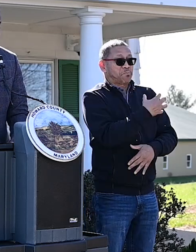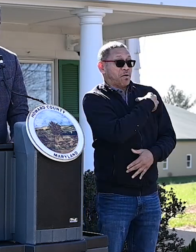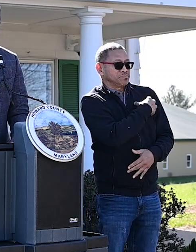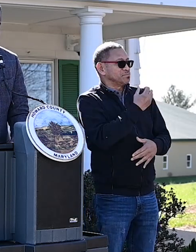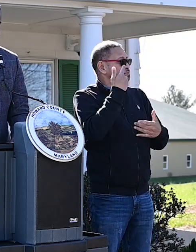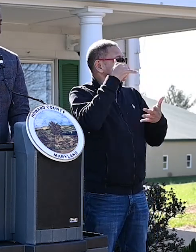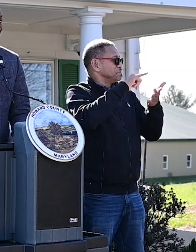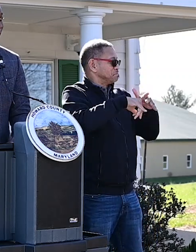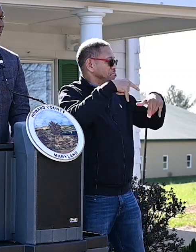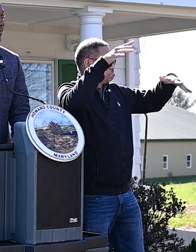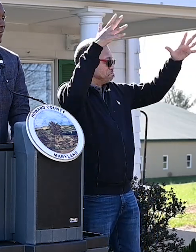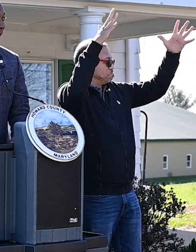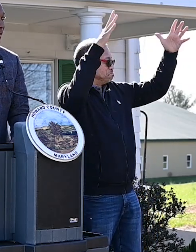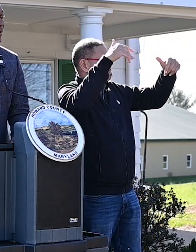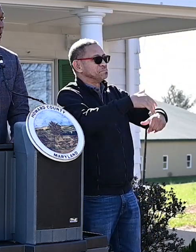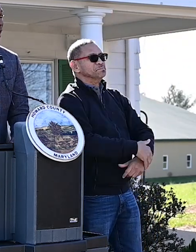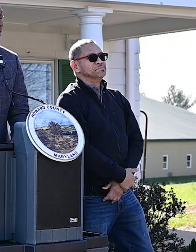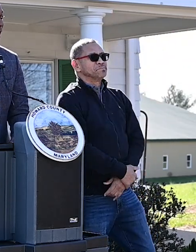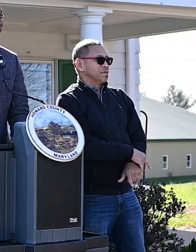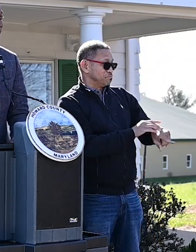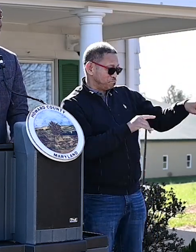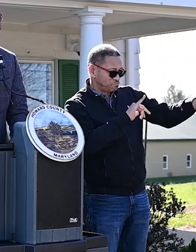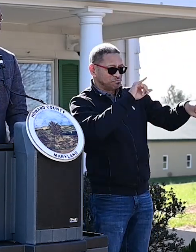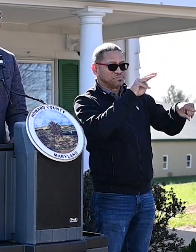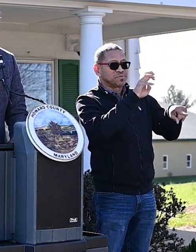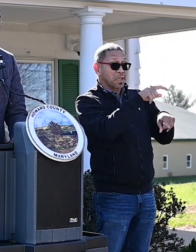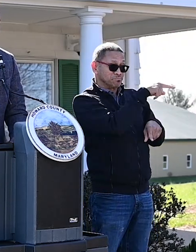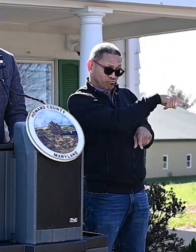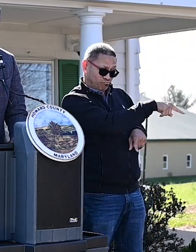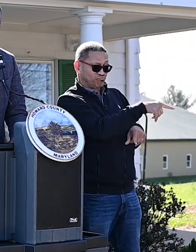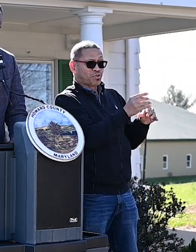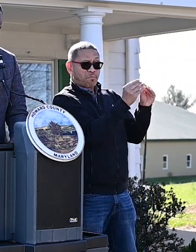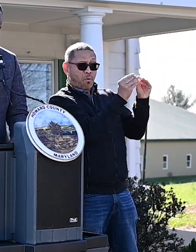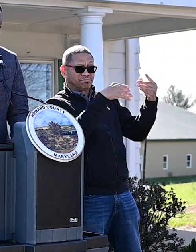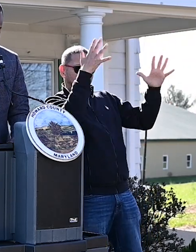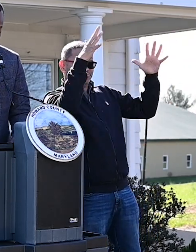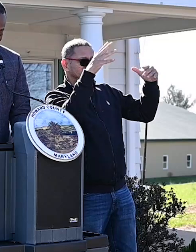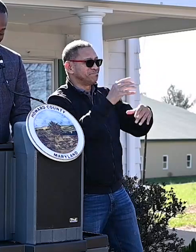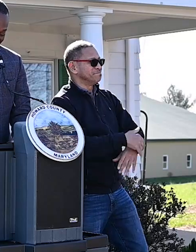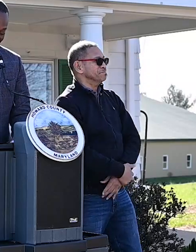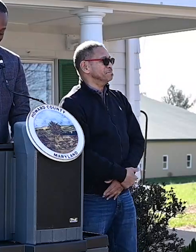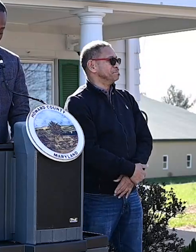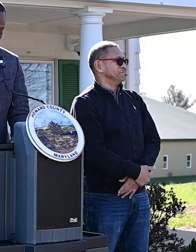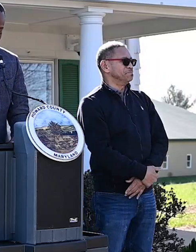Agriculture. Yeah, this is James Zoller Day. You see that?